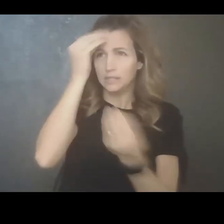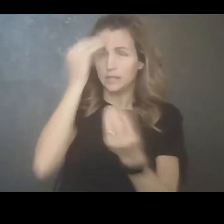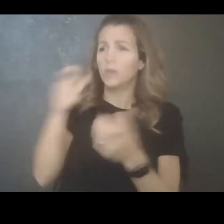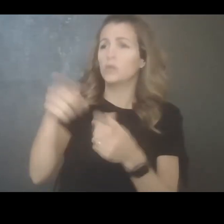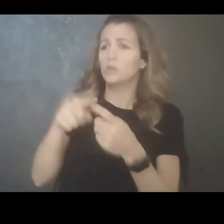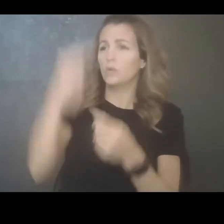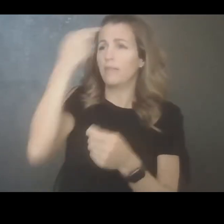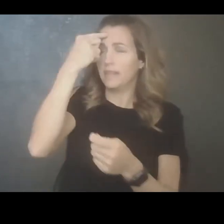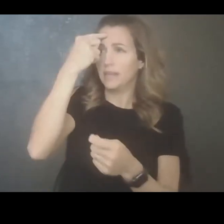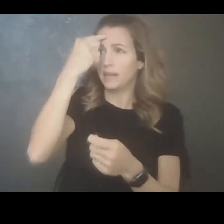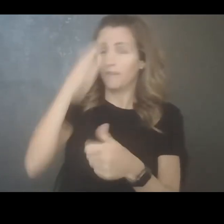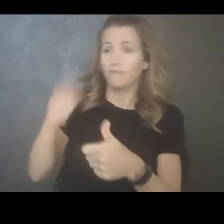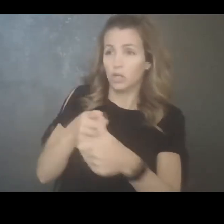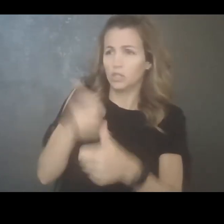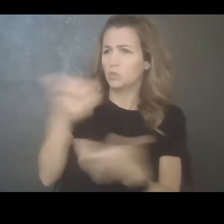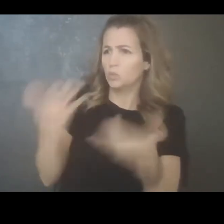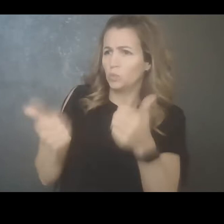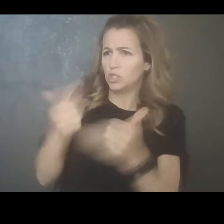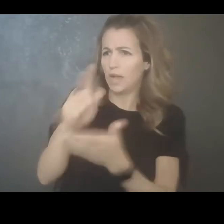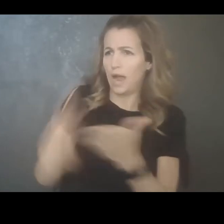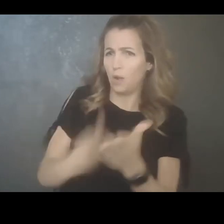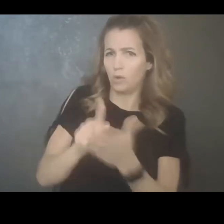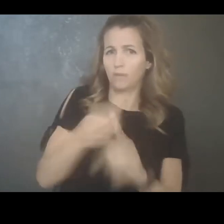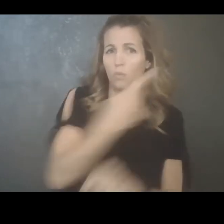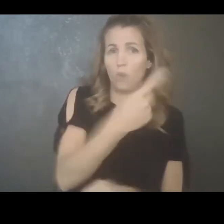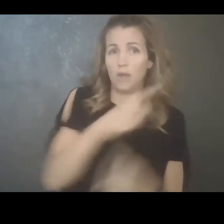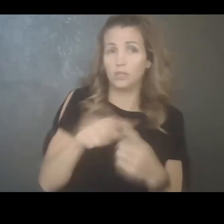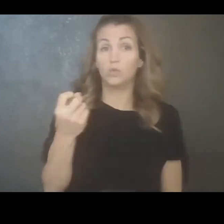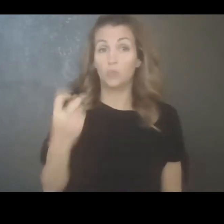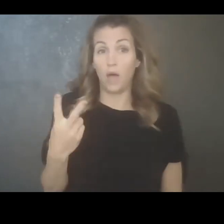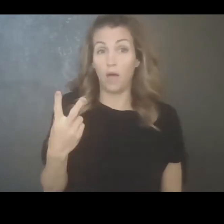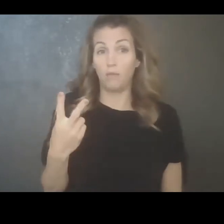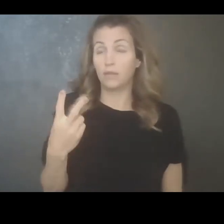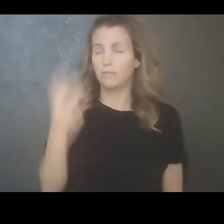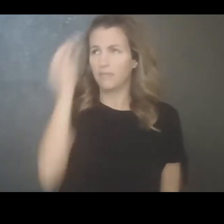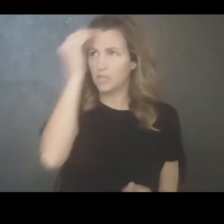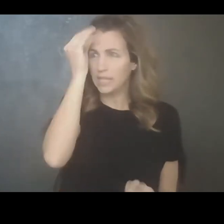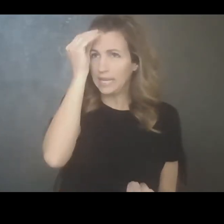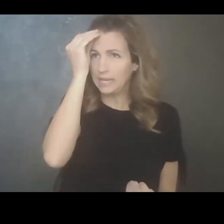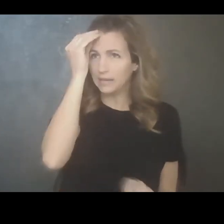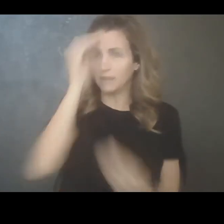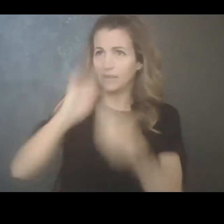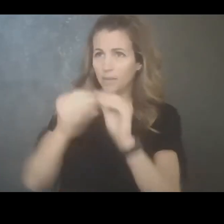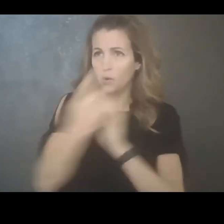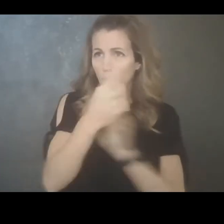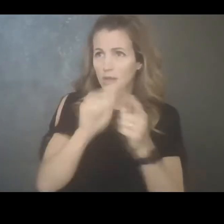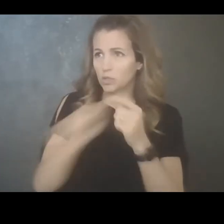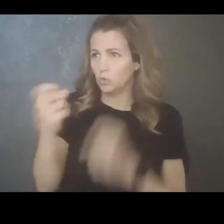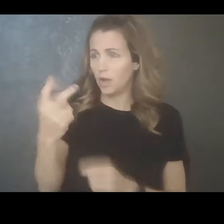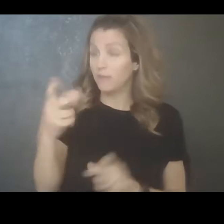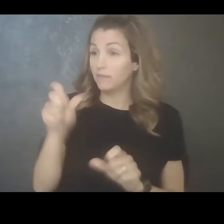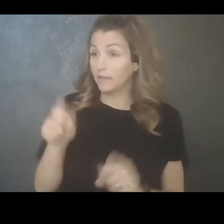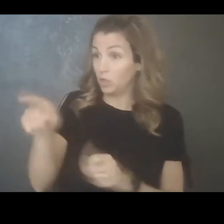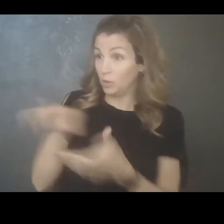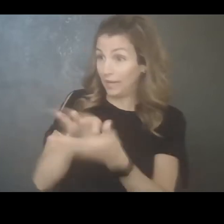think about first the hour. So from 1 to 12, just think from 1 to 12 in your head. And can you actually